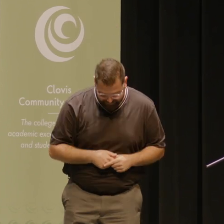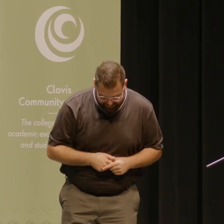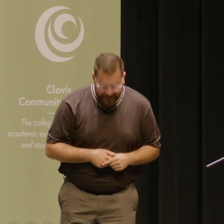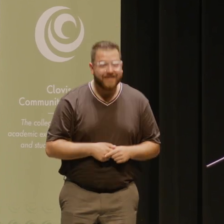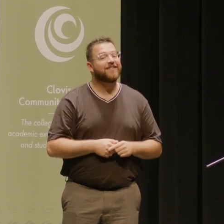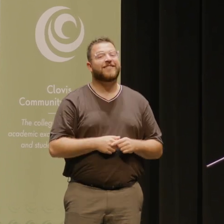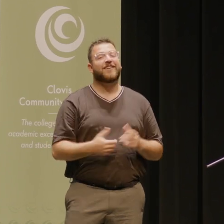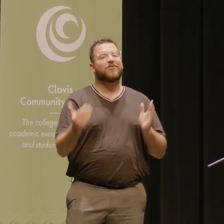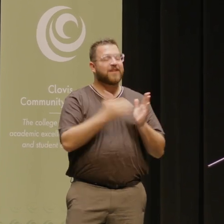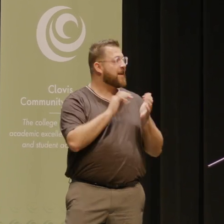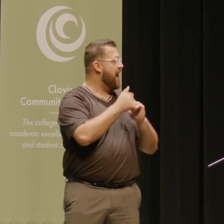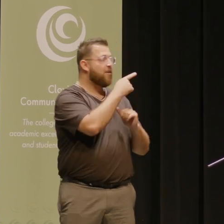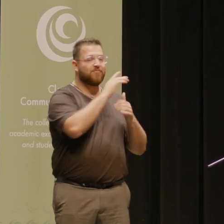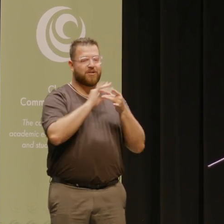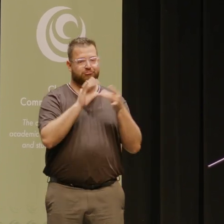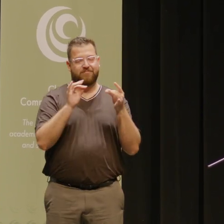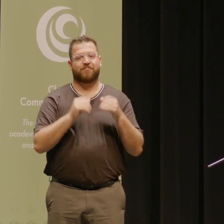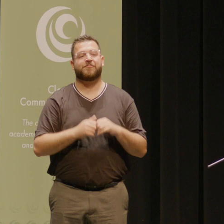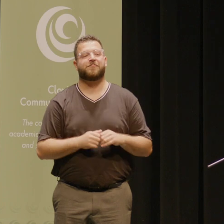So again, like Ashley mentioned,